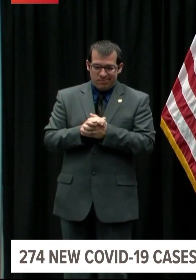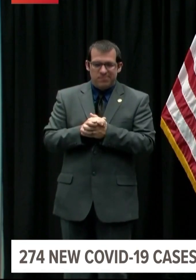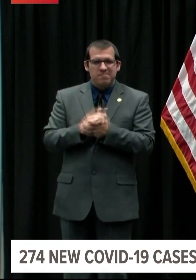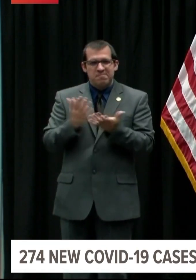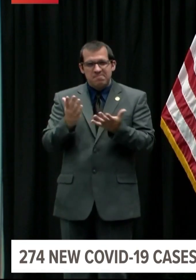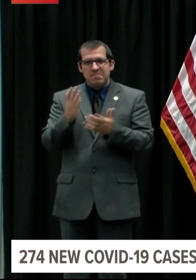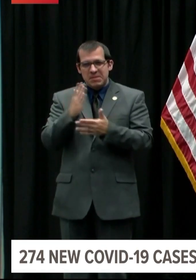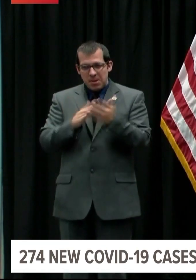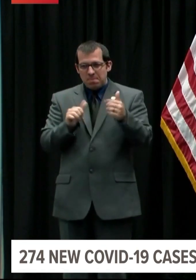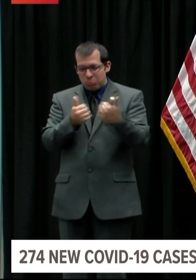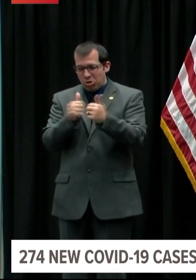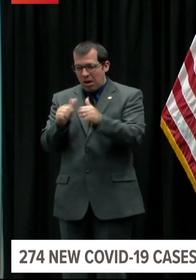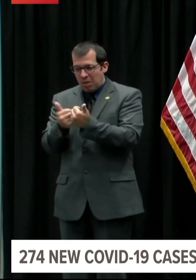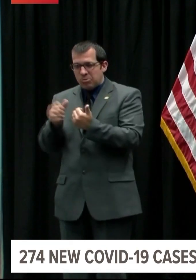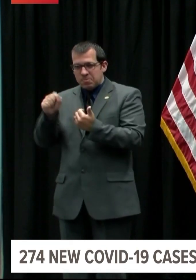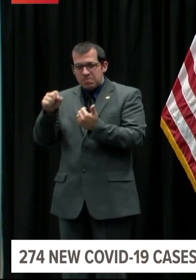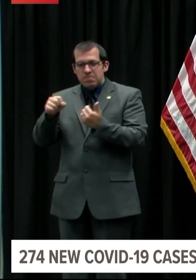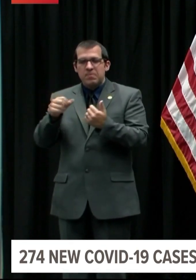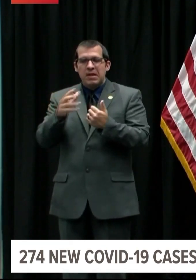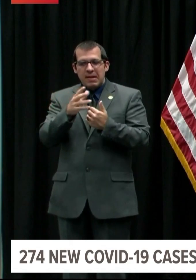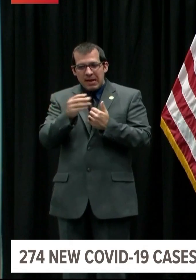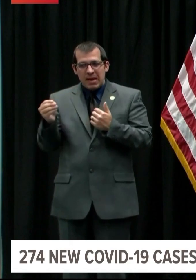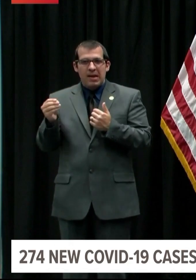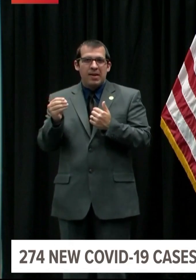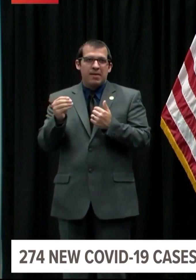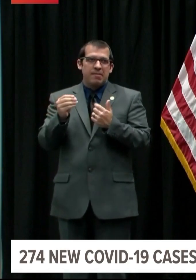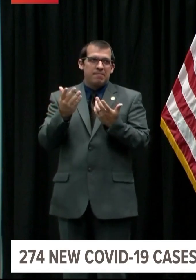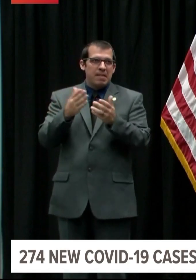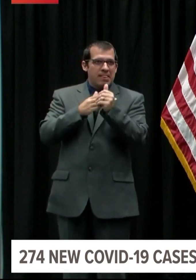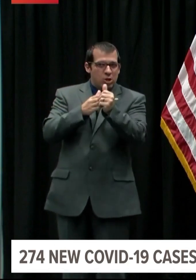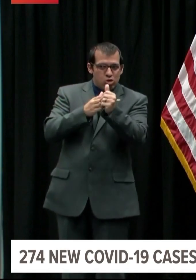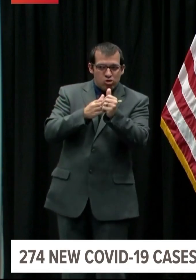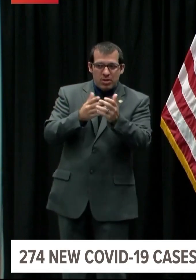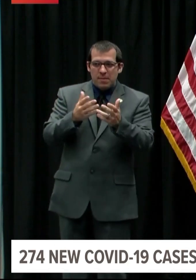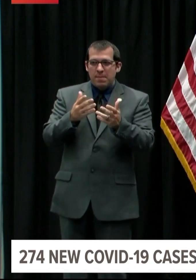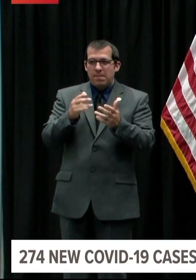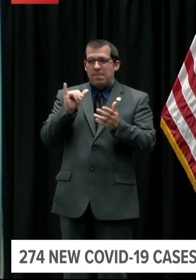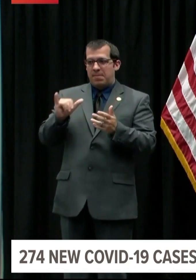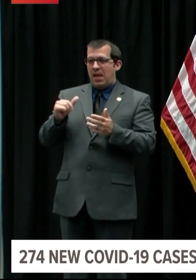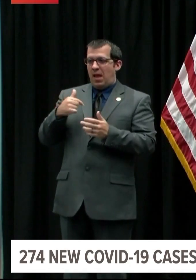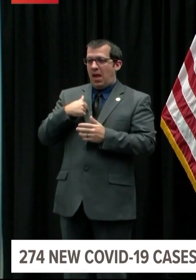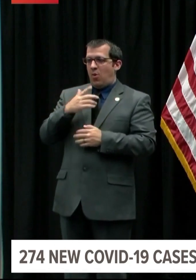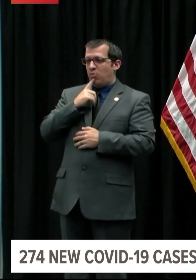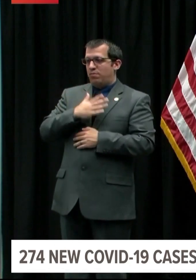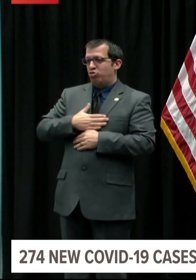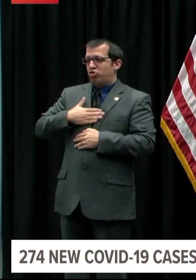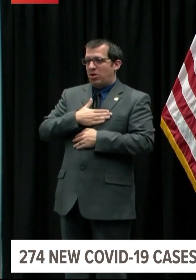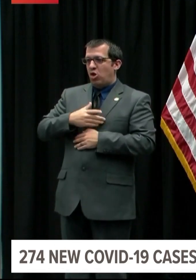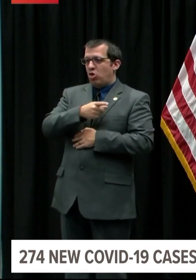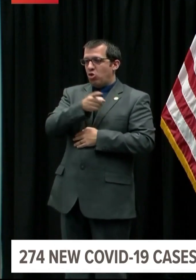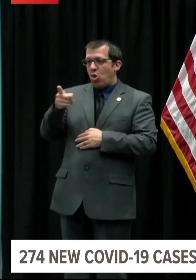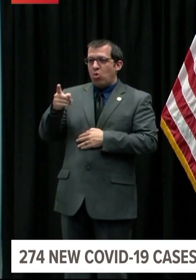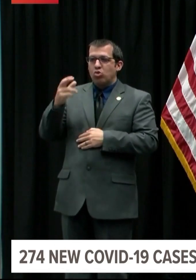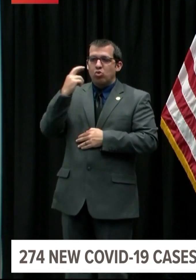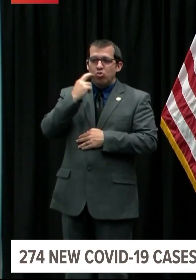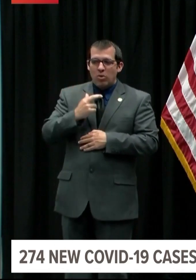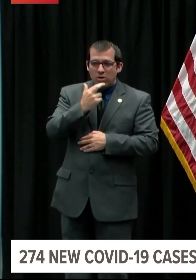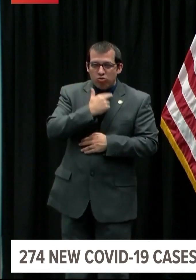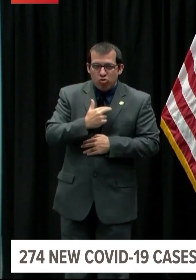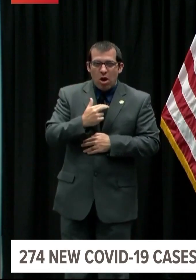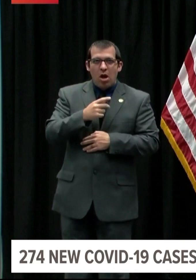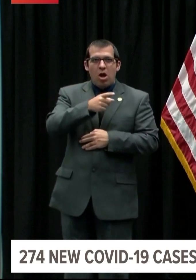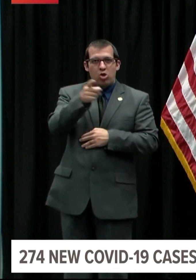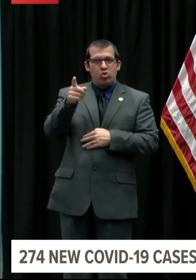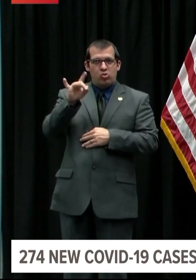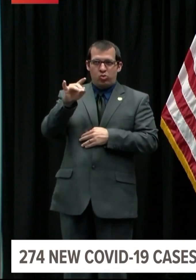there's been some challenges there, but it's also about leadership, and that's where I appreciate, those restaurants that set the